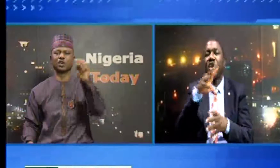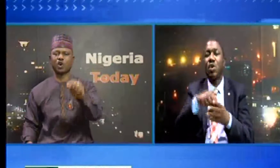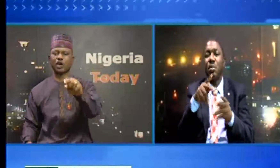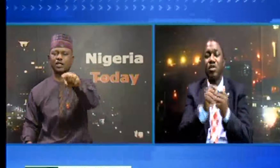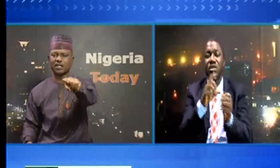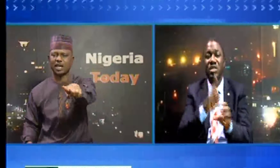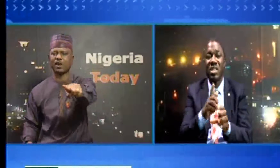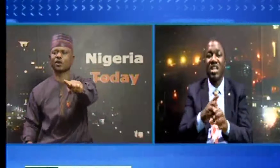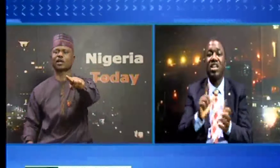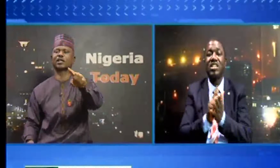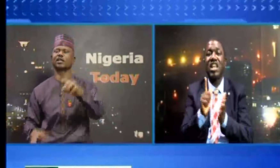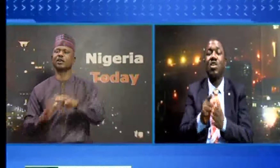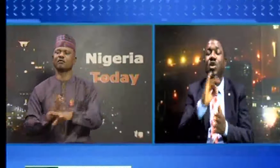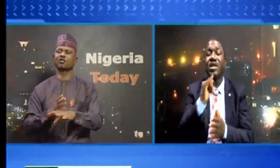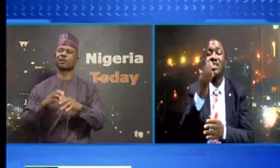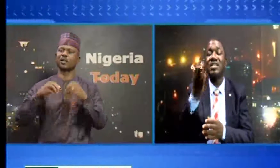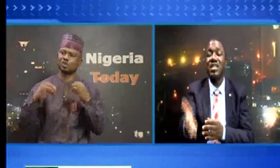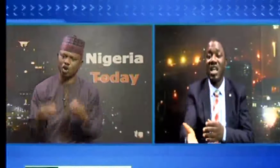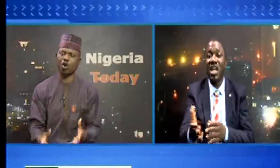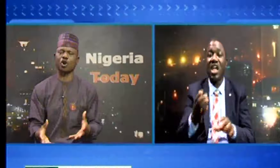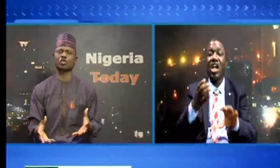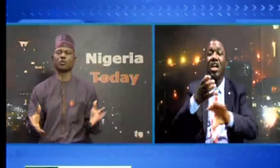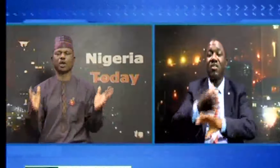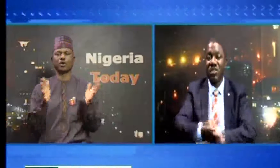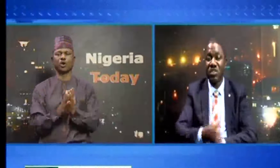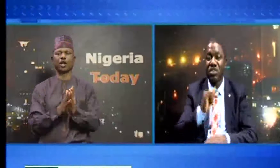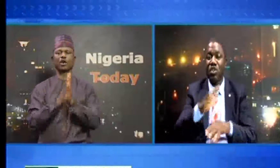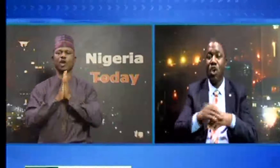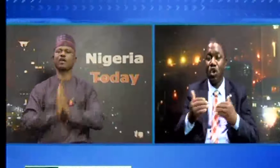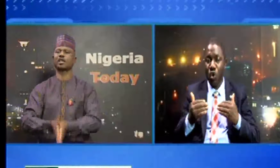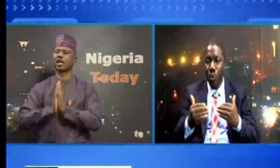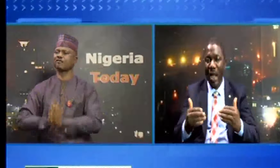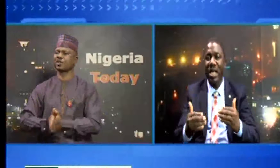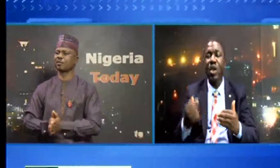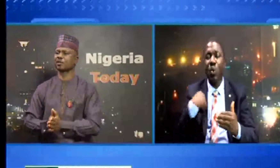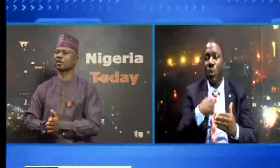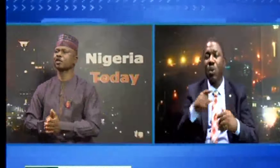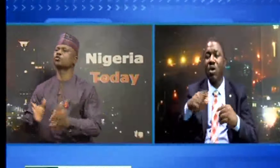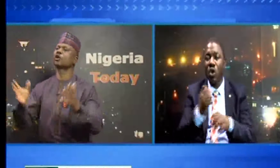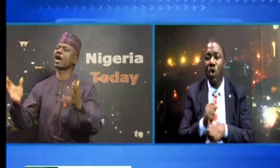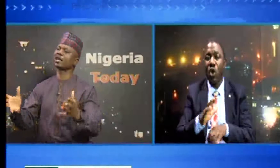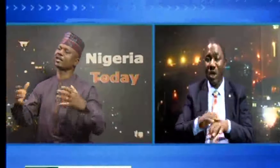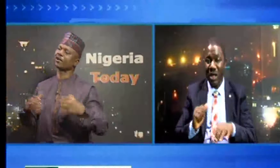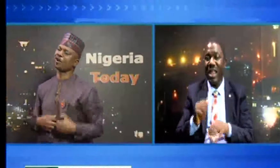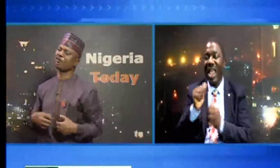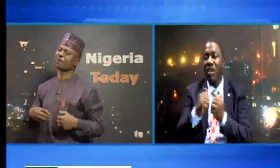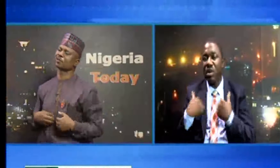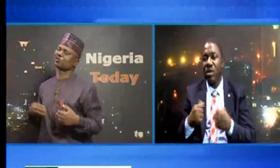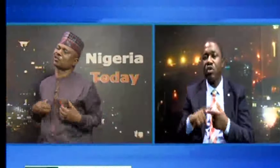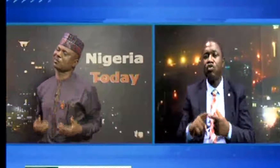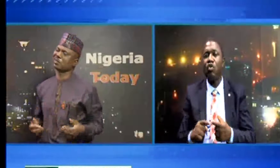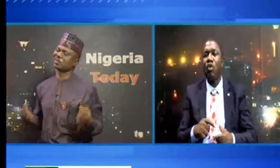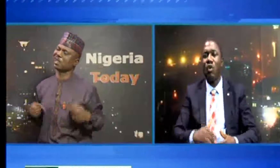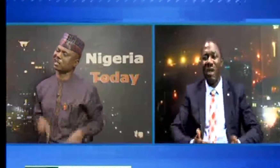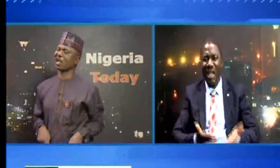The law is there already. Enforcement is on course. We are going each and everybody to carry the law for persons